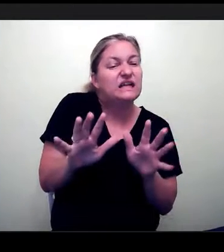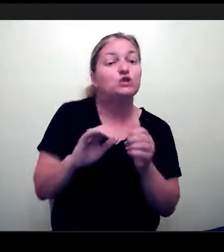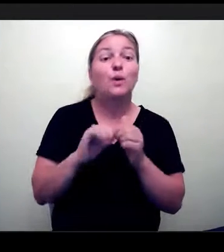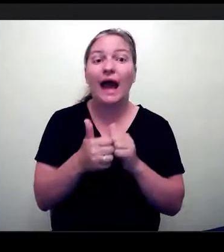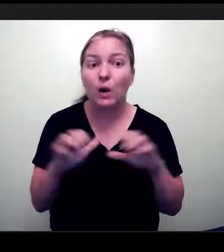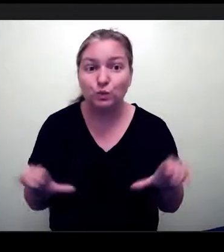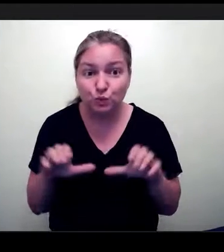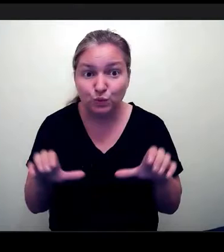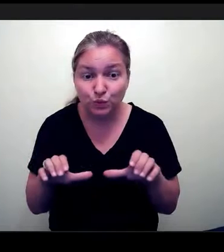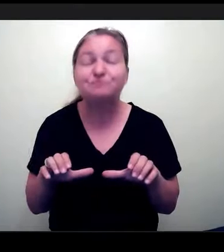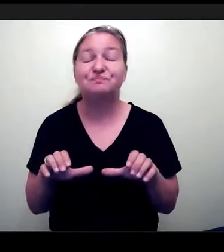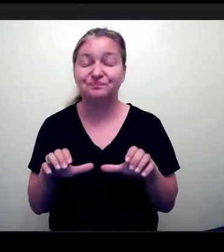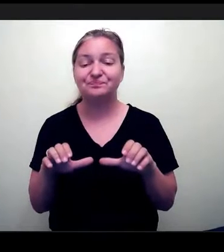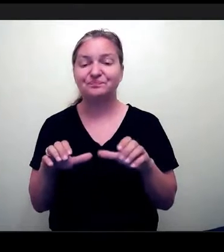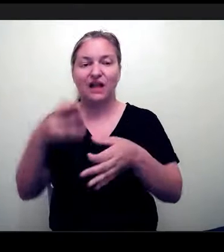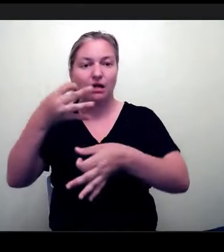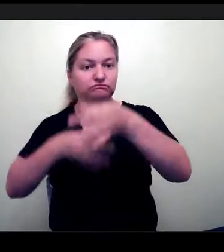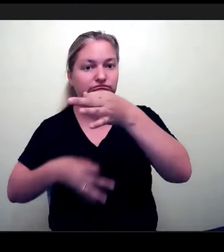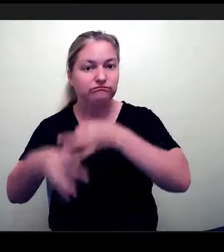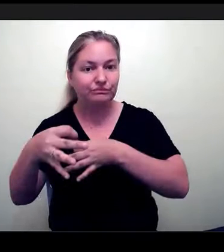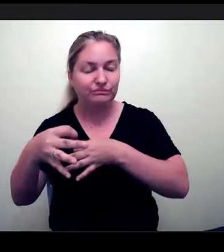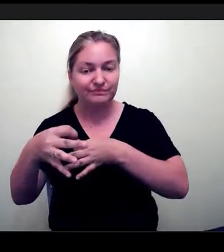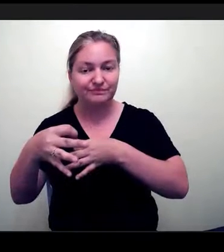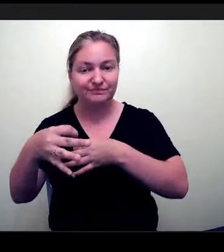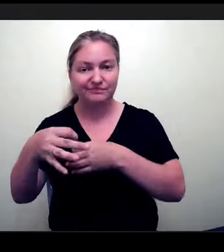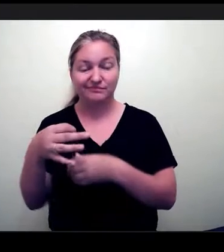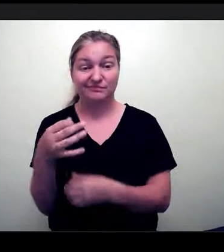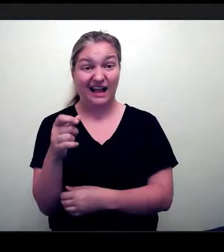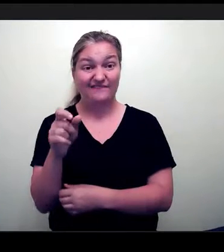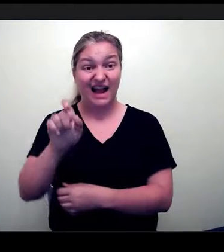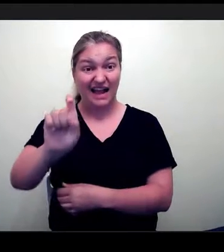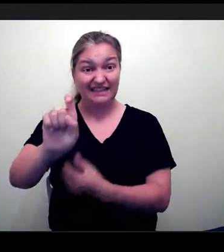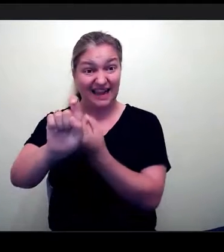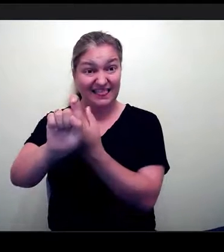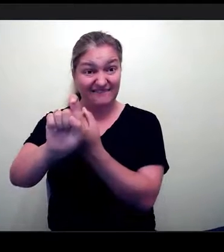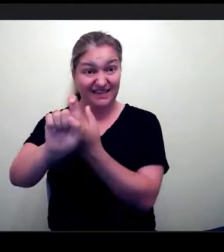you do that is you plug 11 in for x.